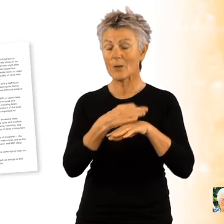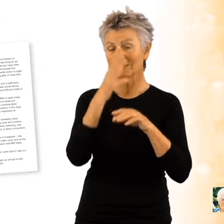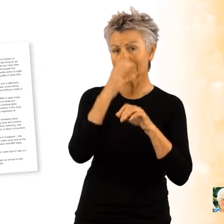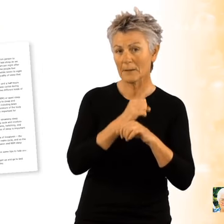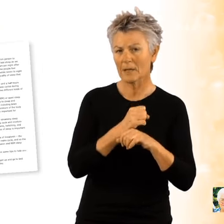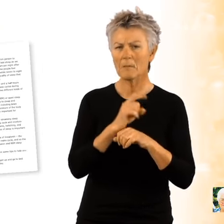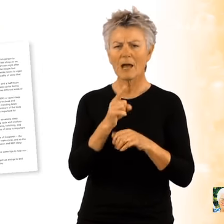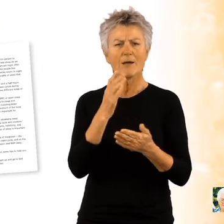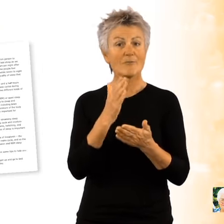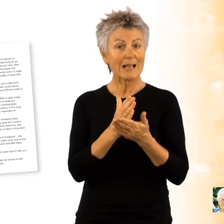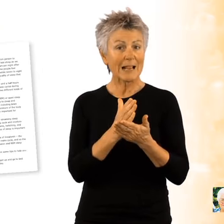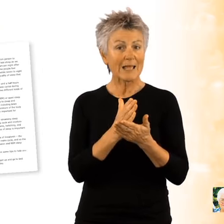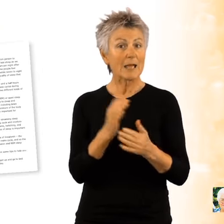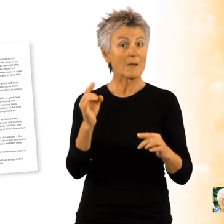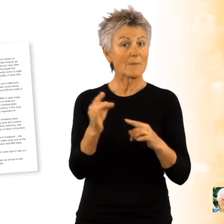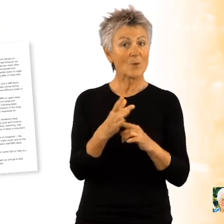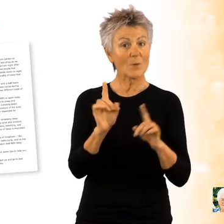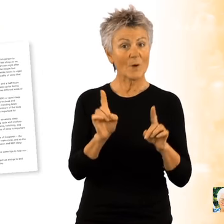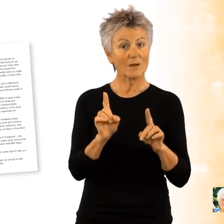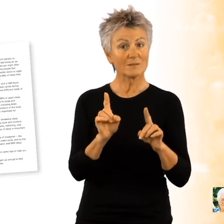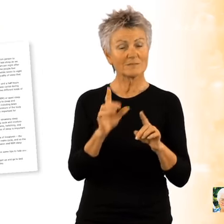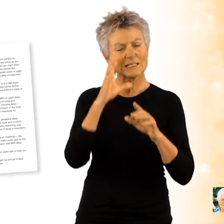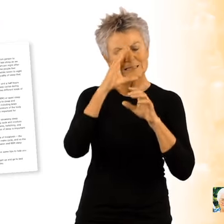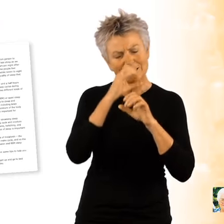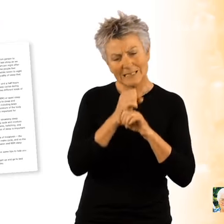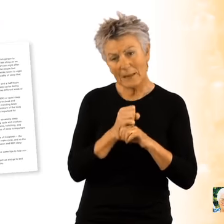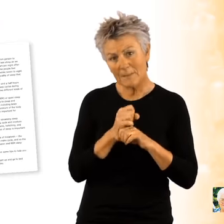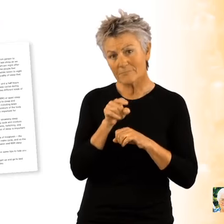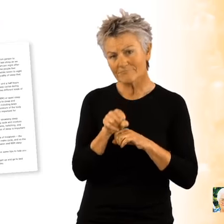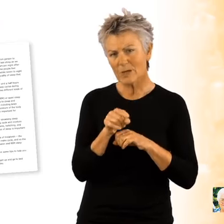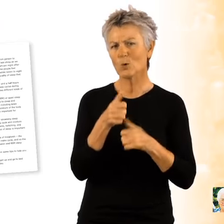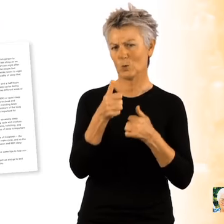It's the quality of sleep that is more important than the quantity.